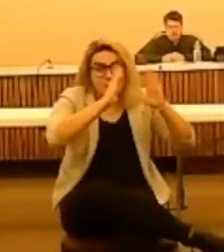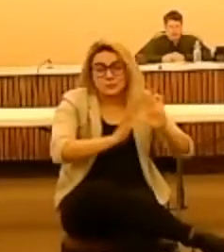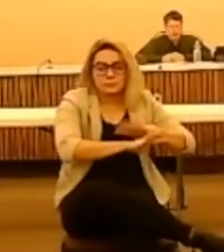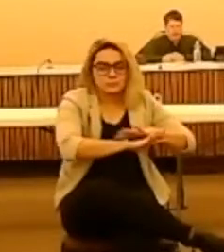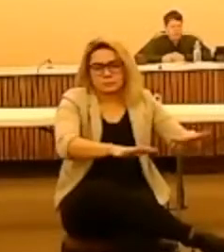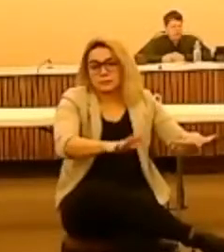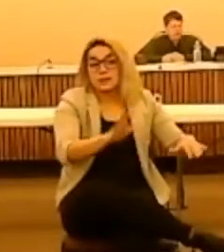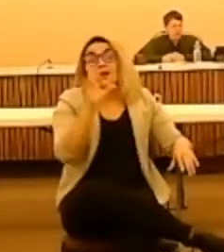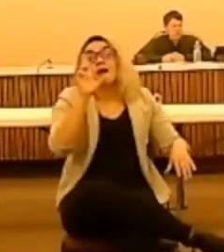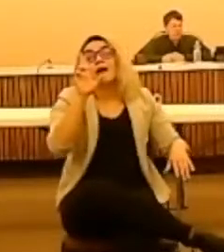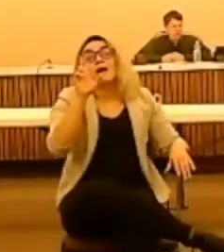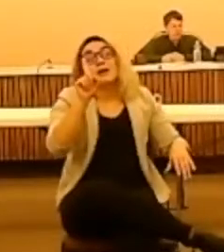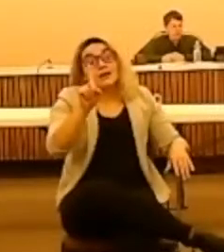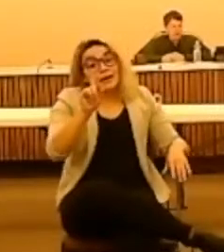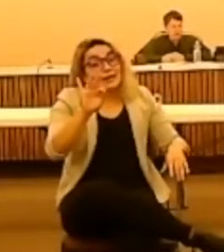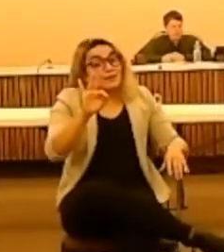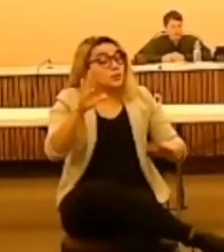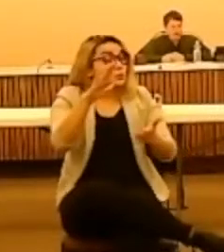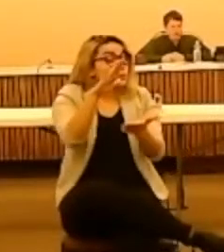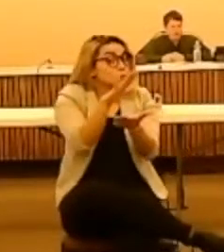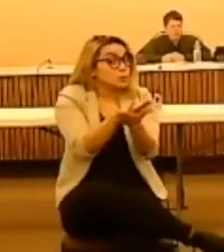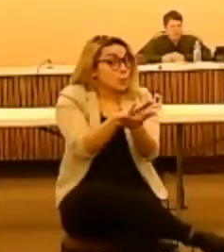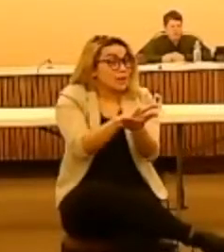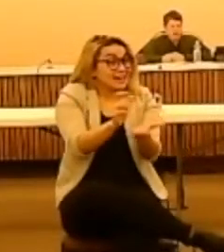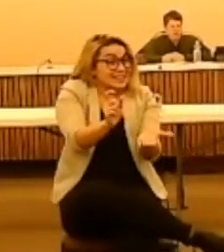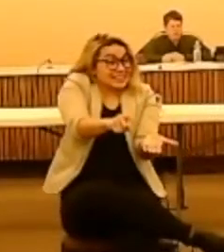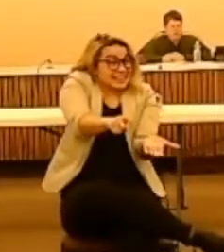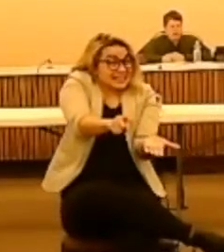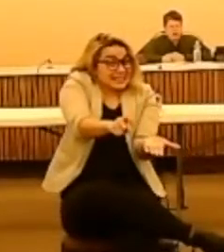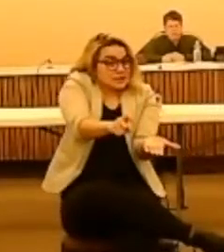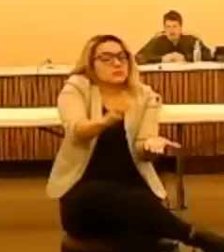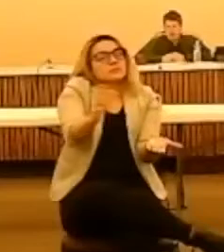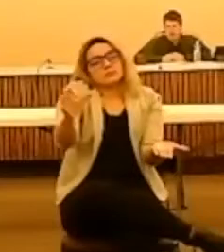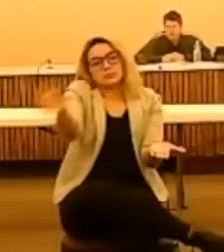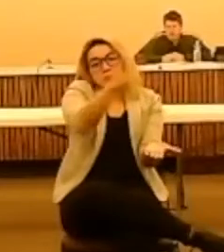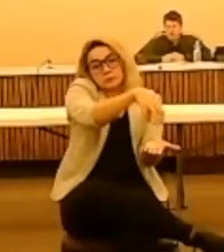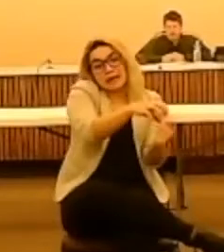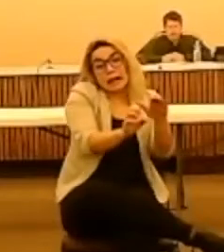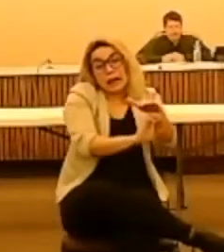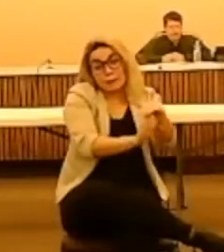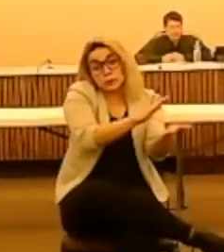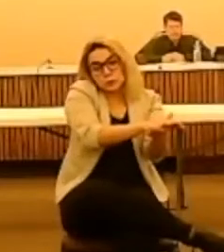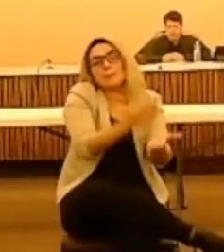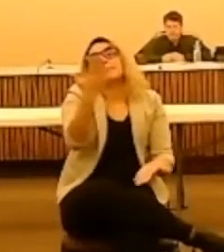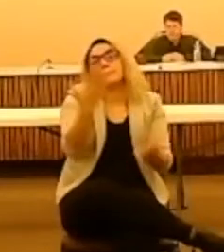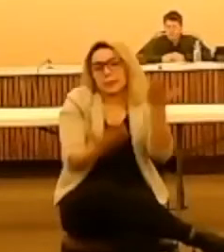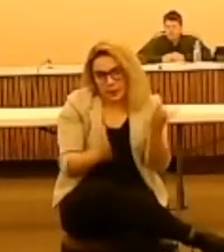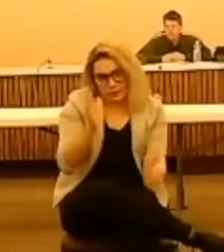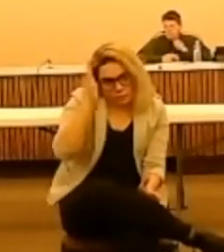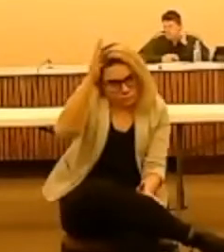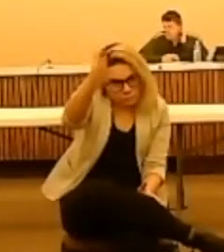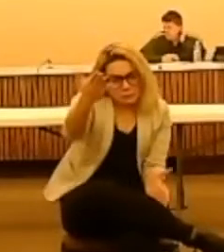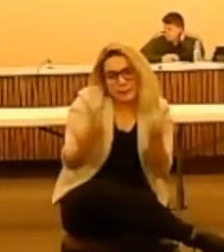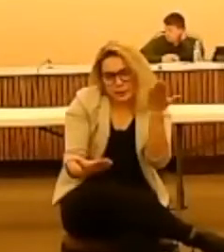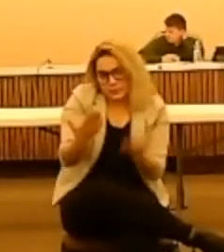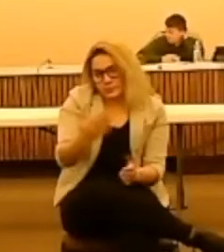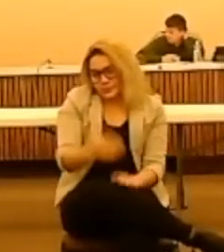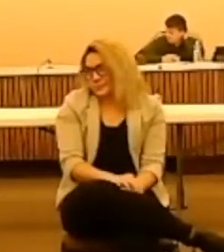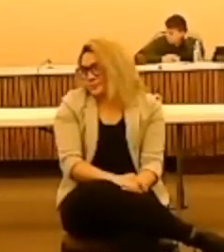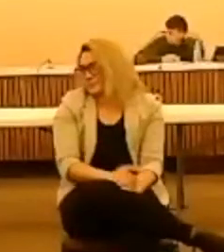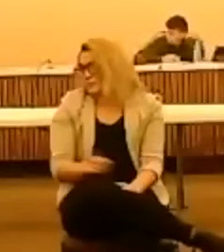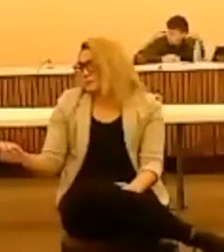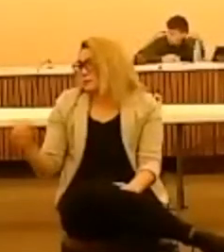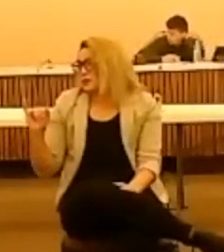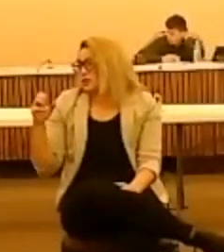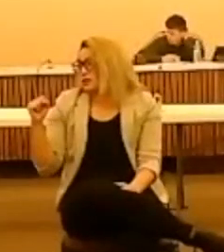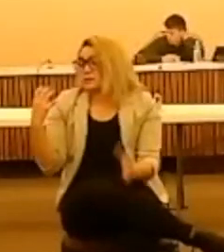other words, the only reason it would cease to be open space is because the school decides to put an elementary school there. Right. And Councilman Stafford, if I could just clarify why that